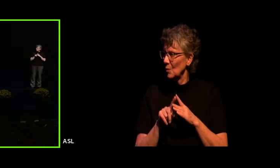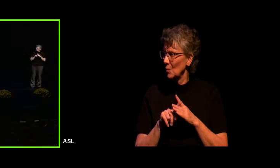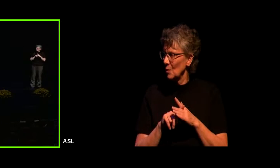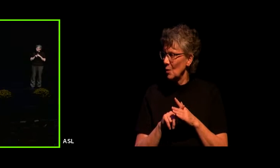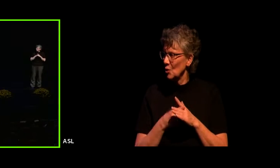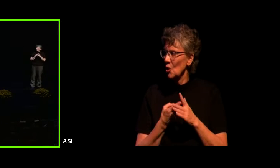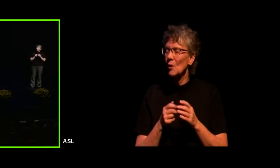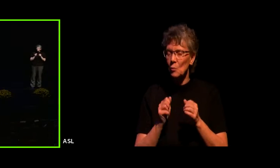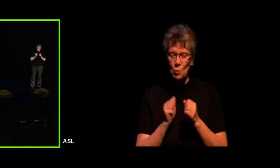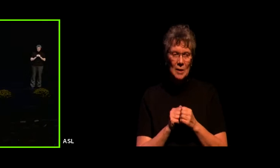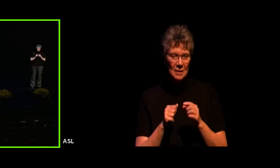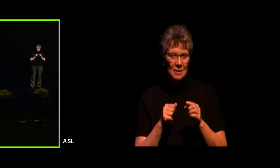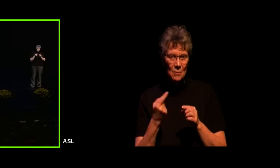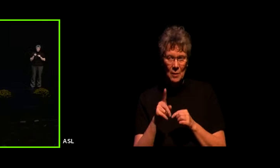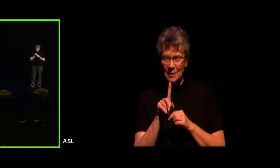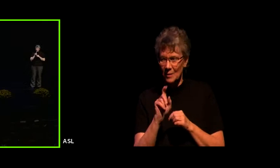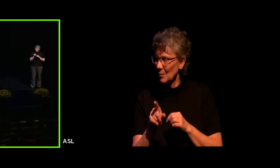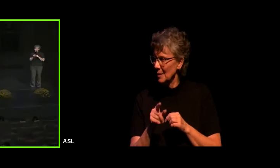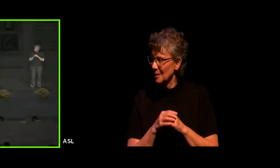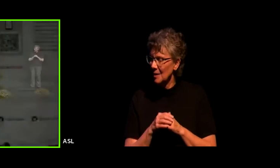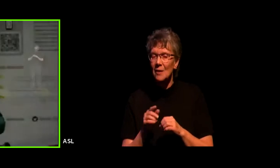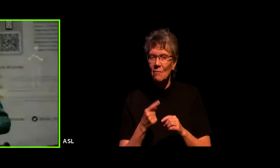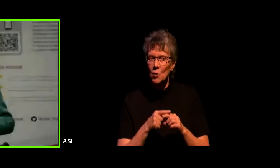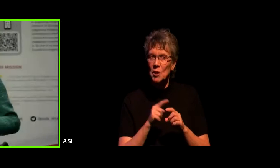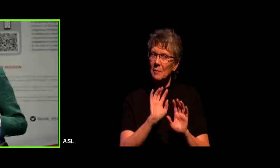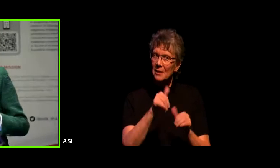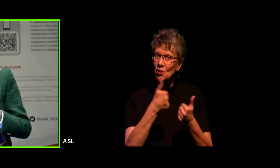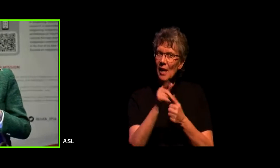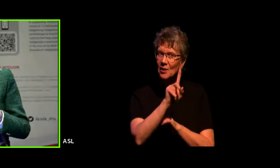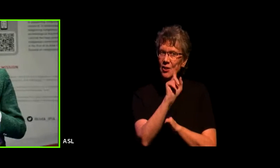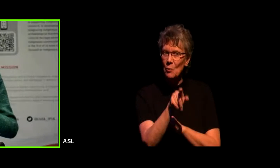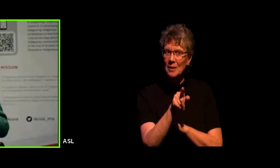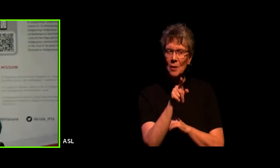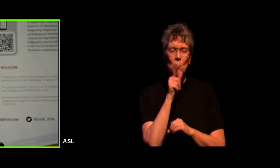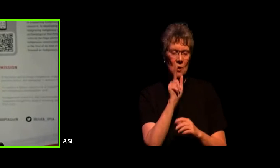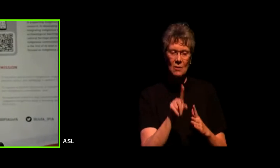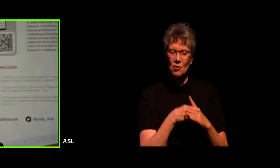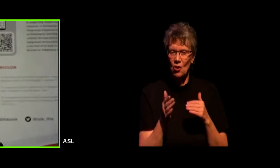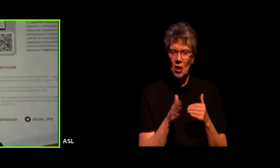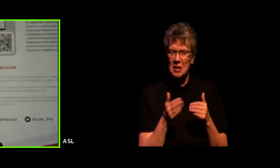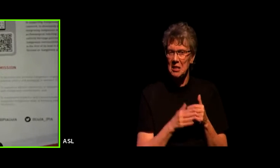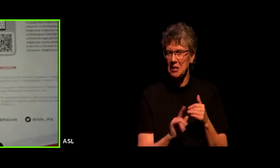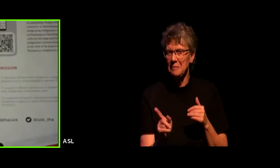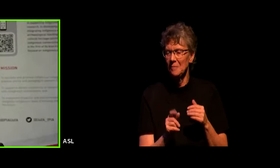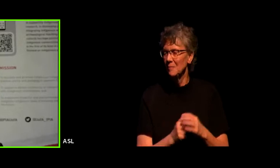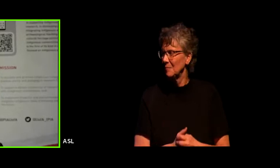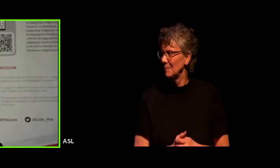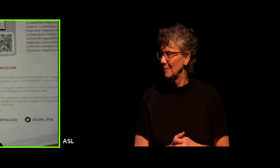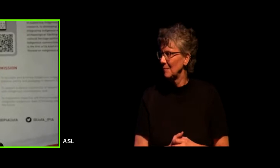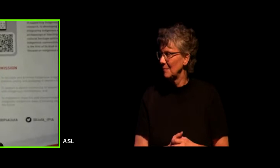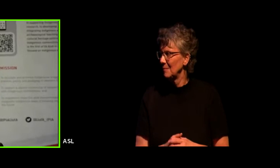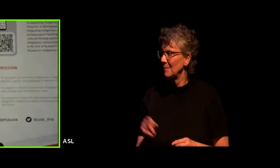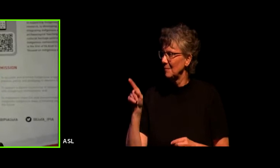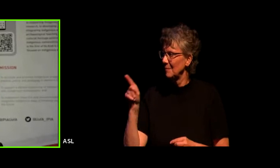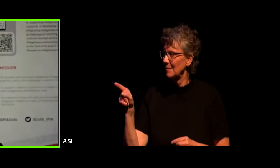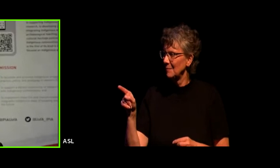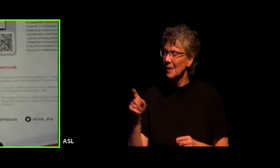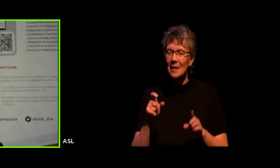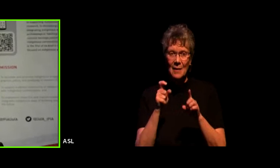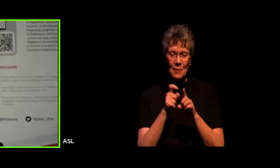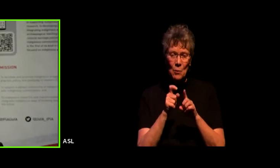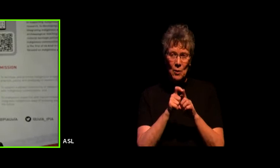too intense already for us to go to a softball, okay? So the word transforming is a